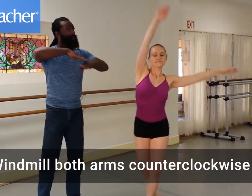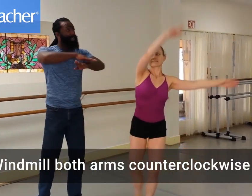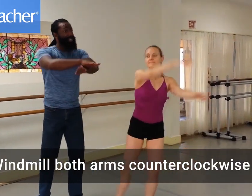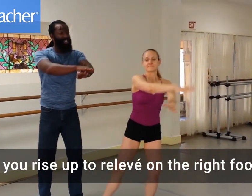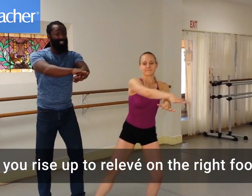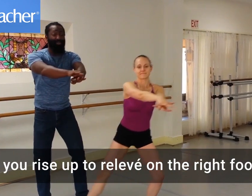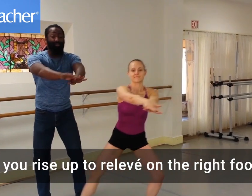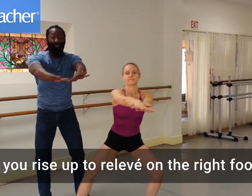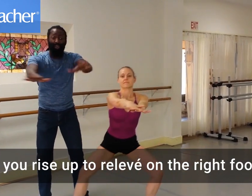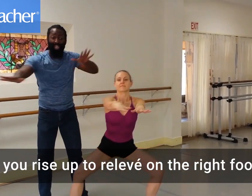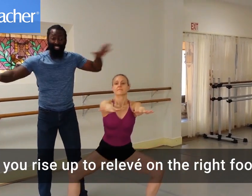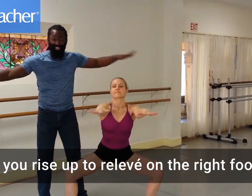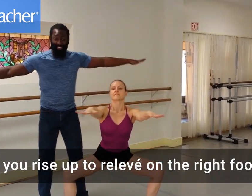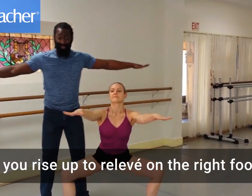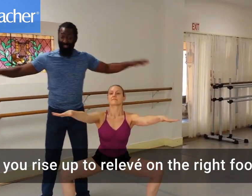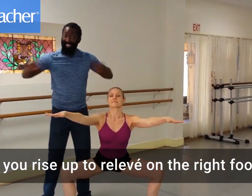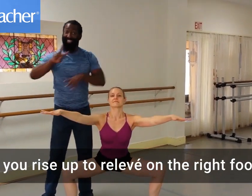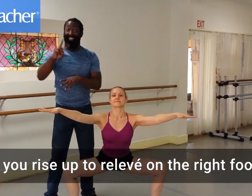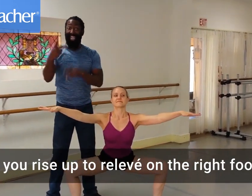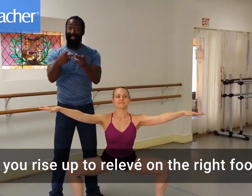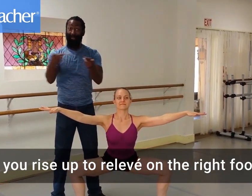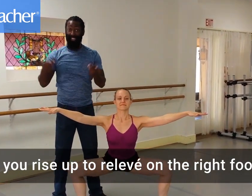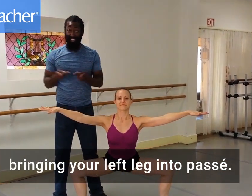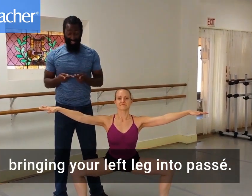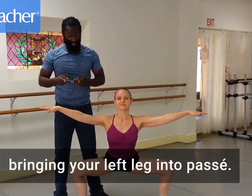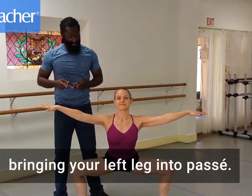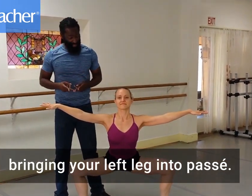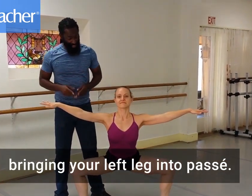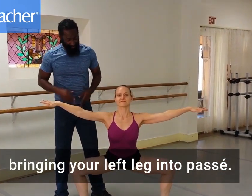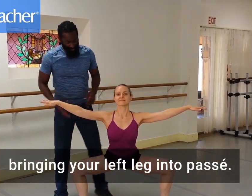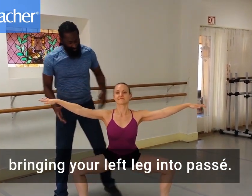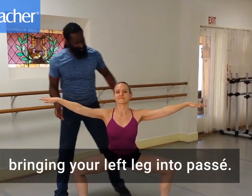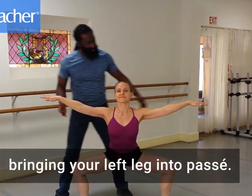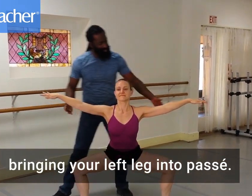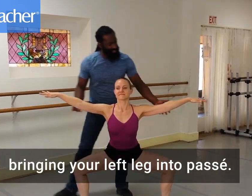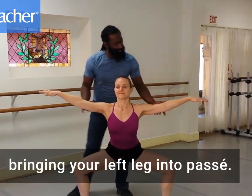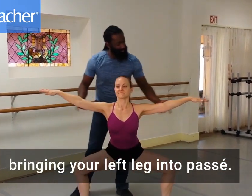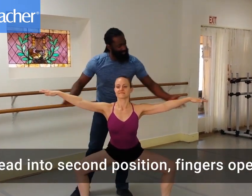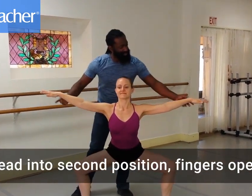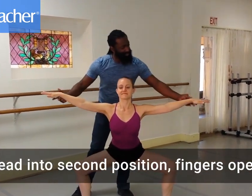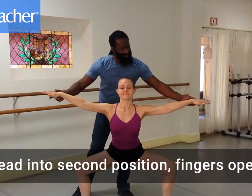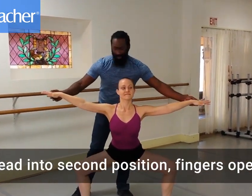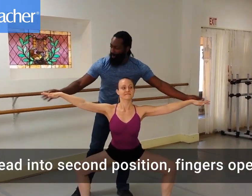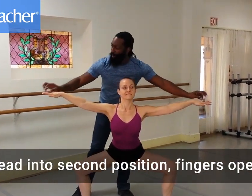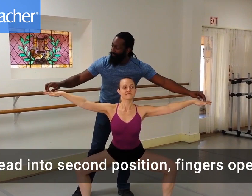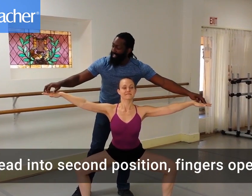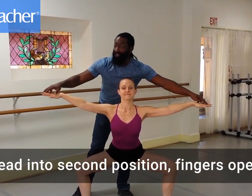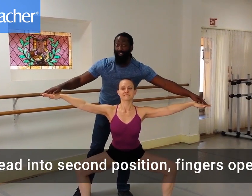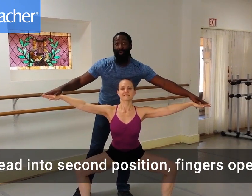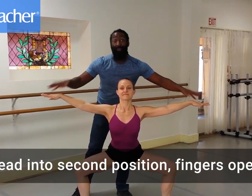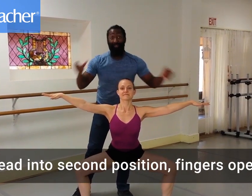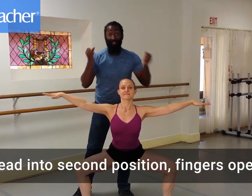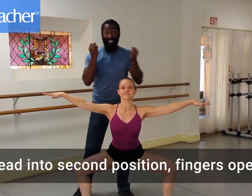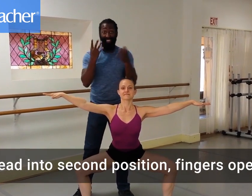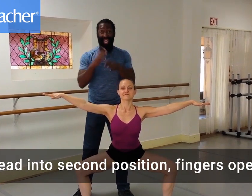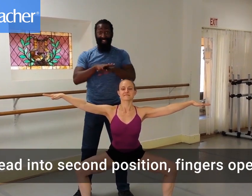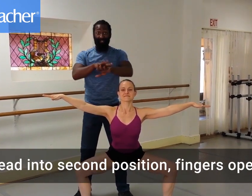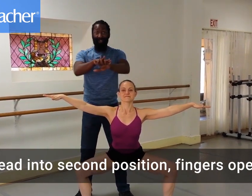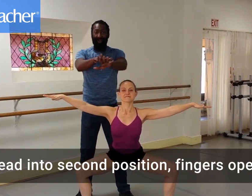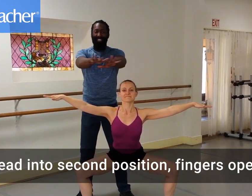over it and just stretch it to second position. Yeah, make sure you keep your fingers open for the spine for